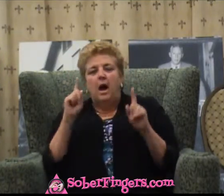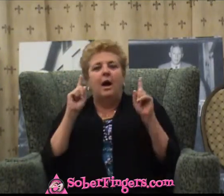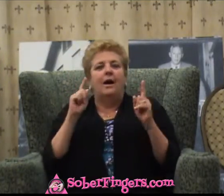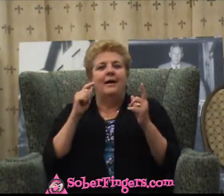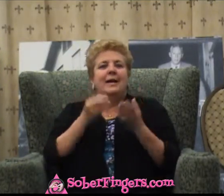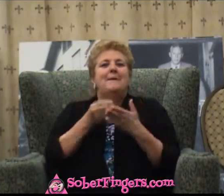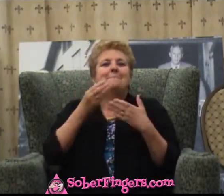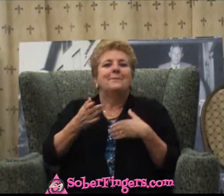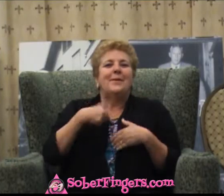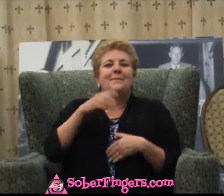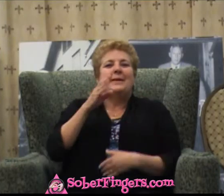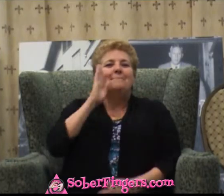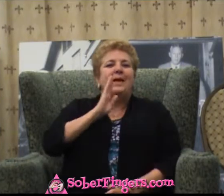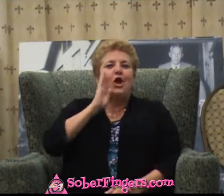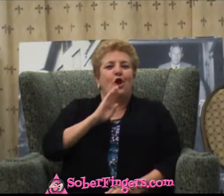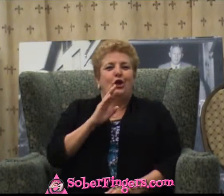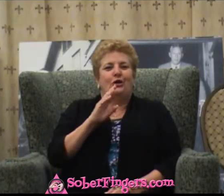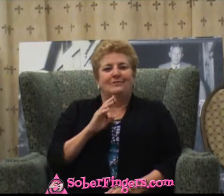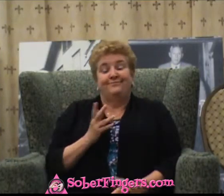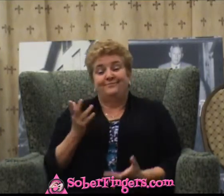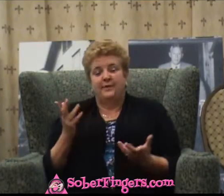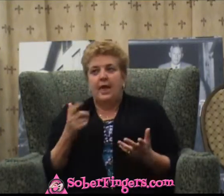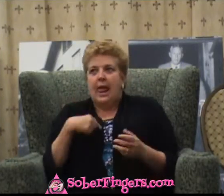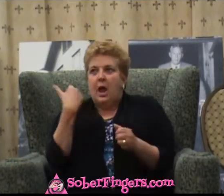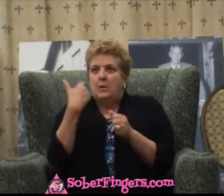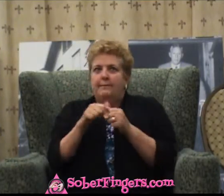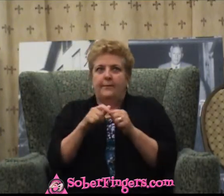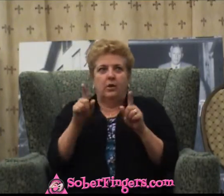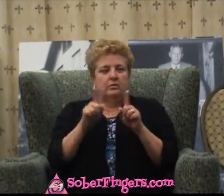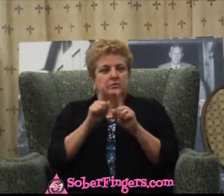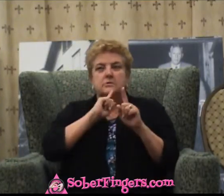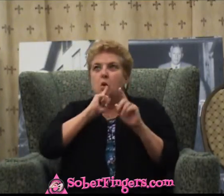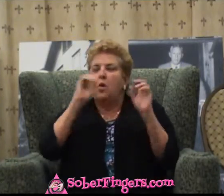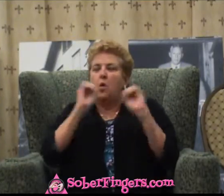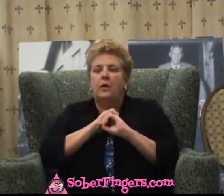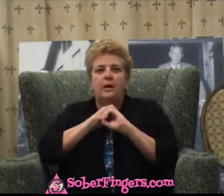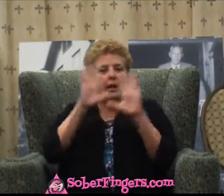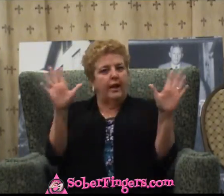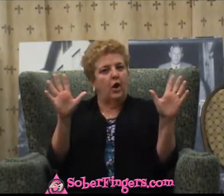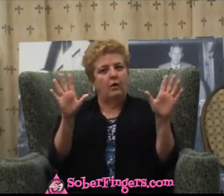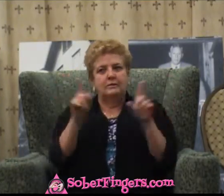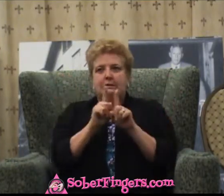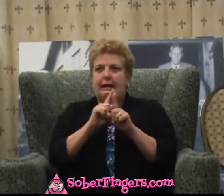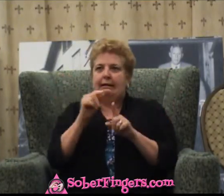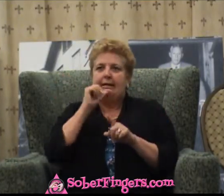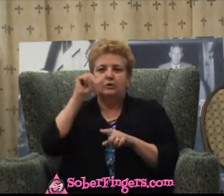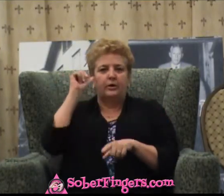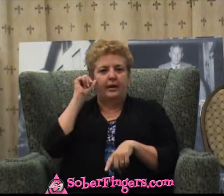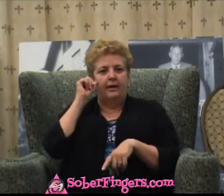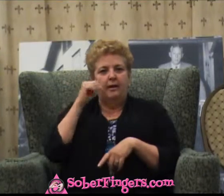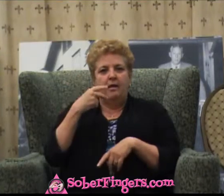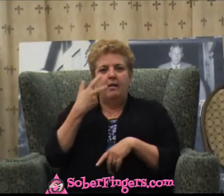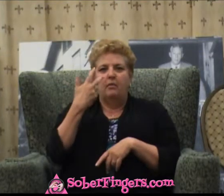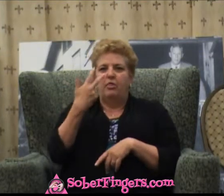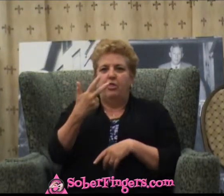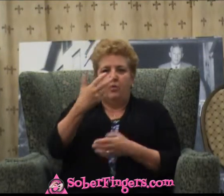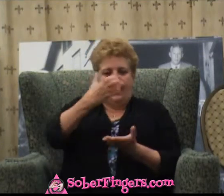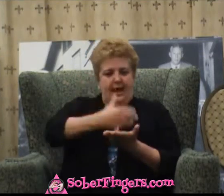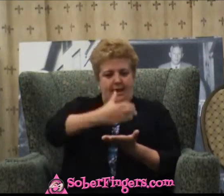beer. And I remember it as if it was yesterday. I remember drinking 3 Rheingold tall boy beers.